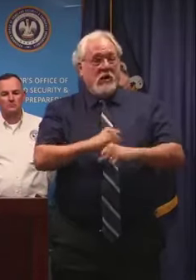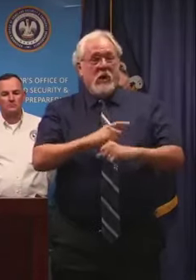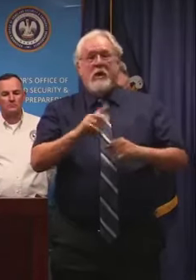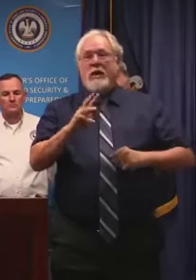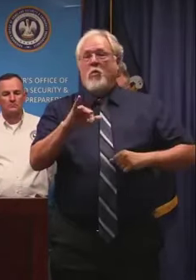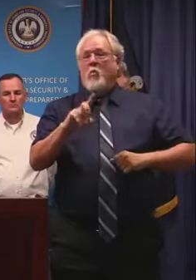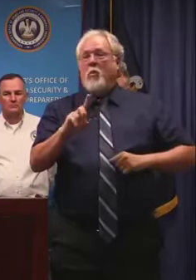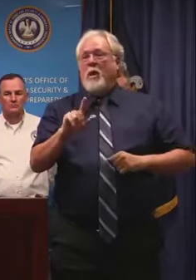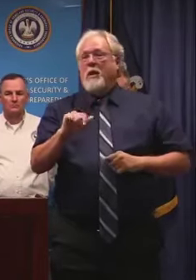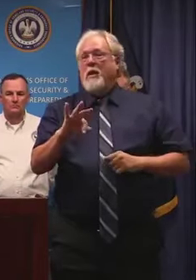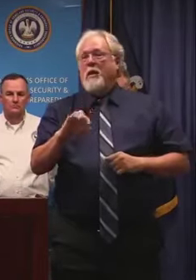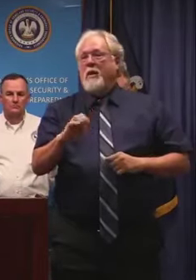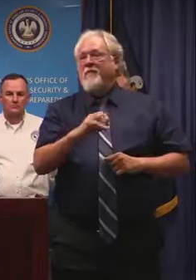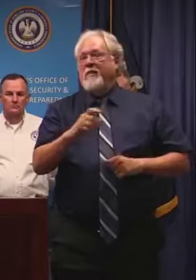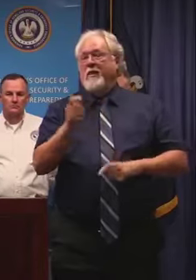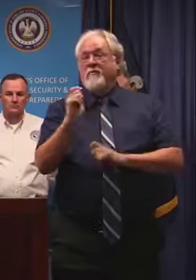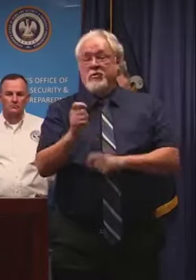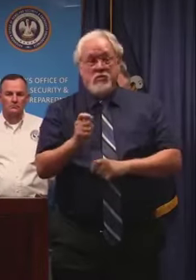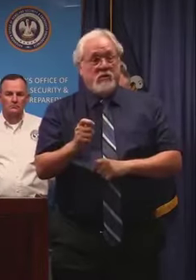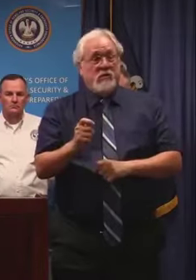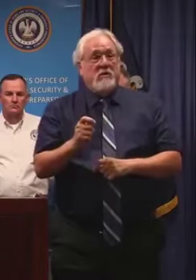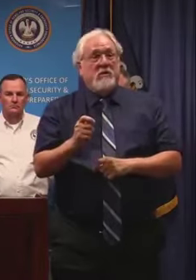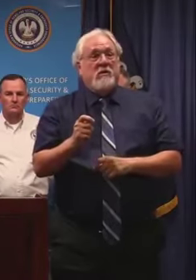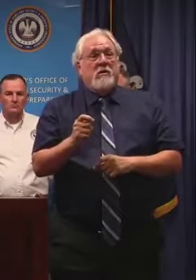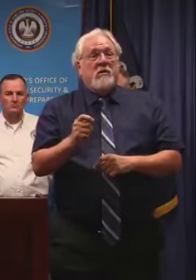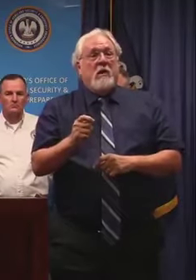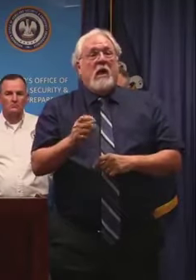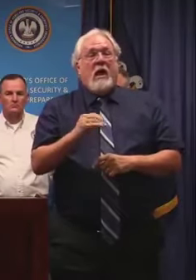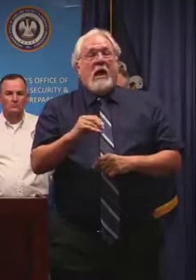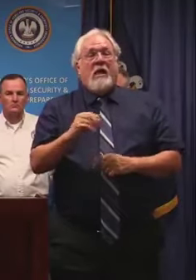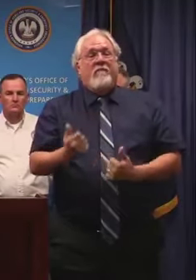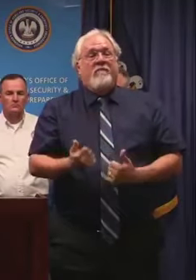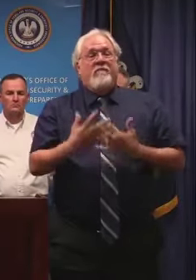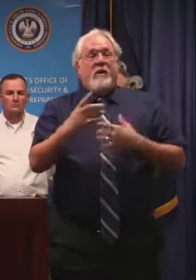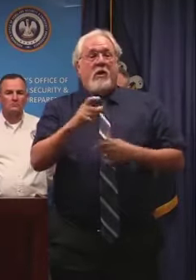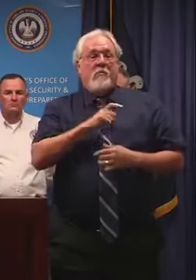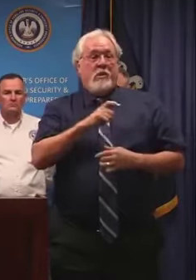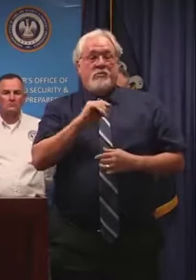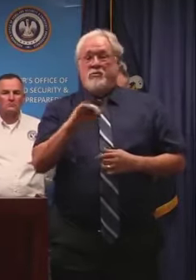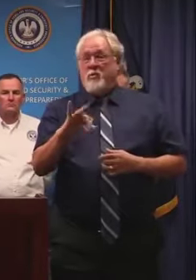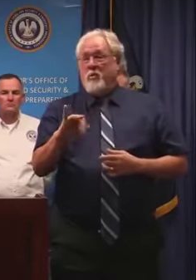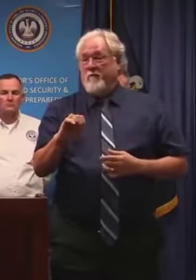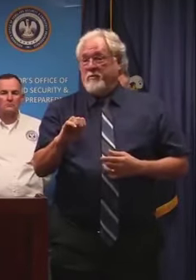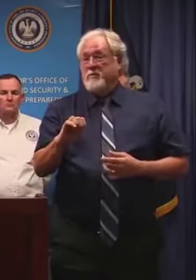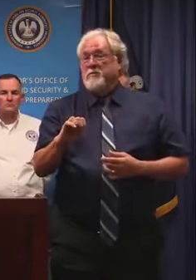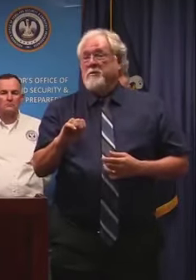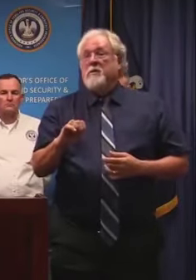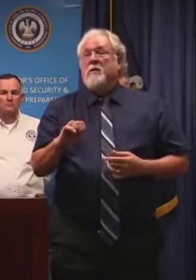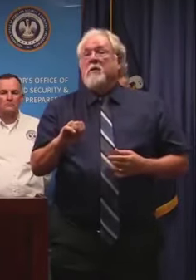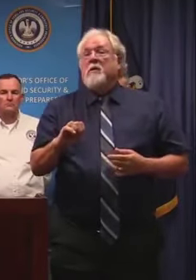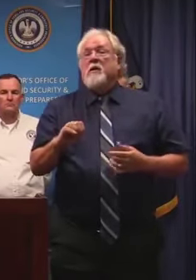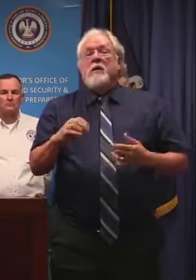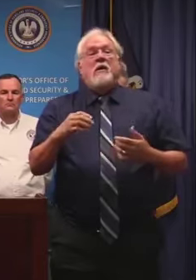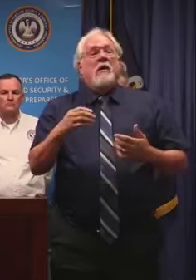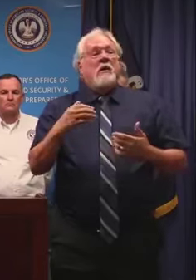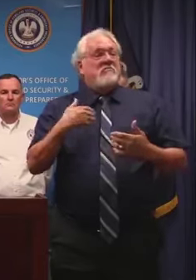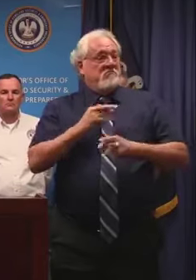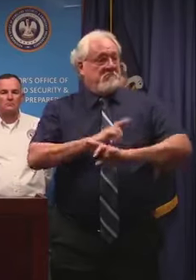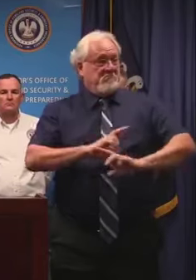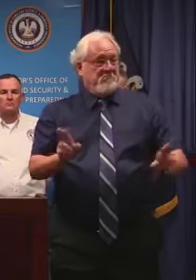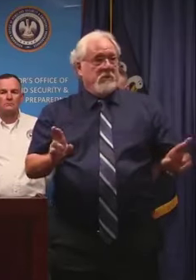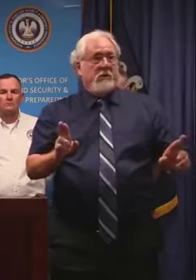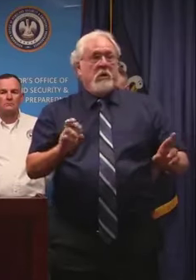and Fisheries and the Fire Marshal's Office, have inventoried, made ready,